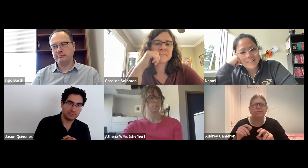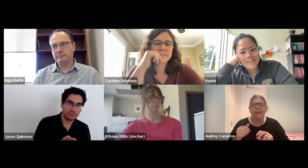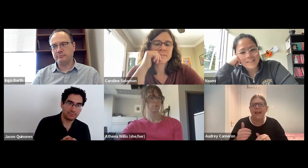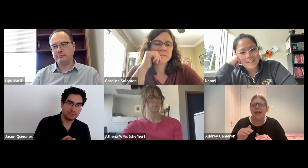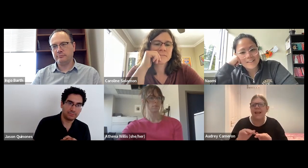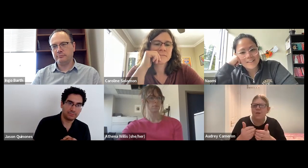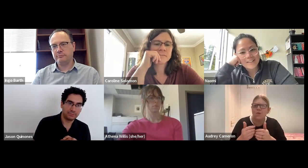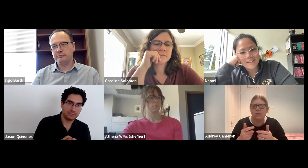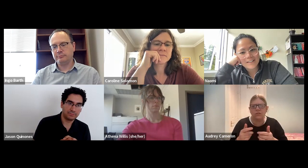I work in research